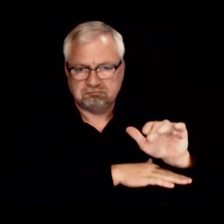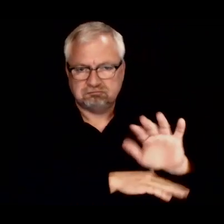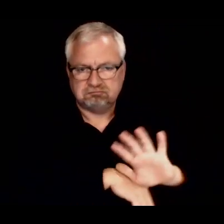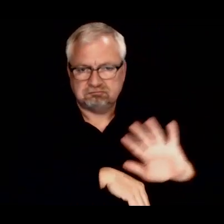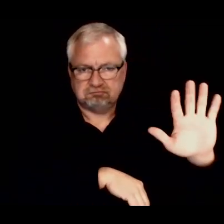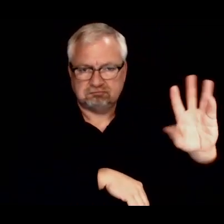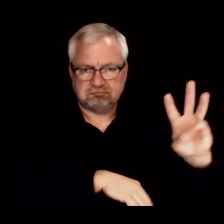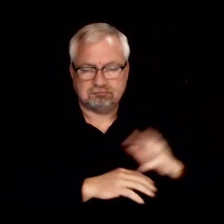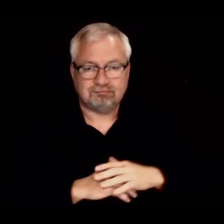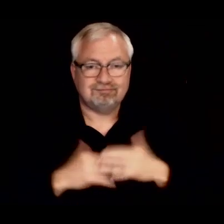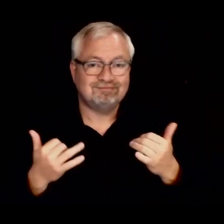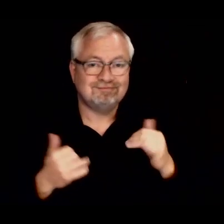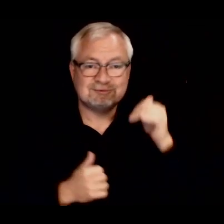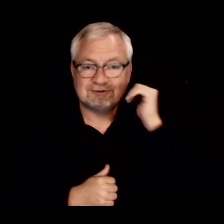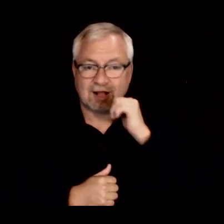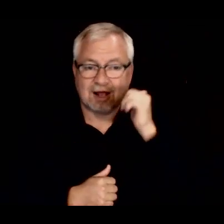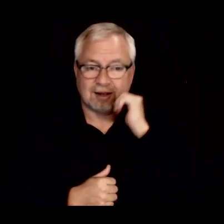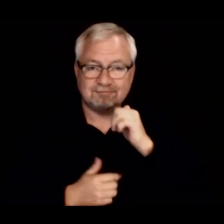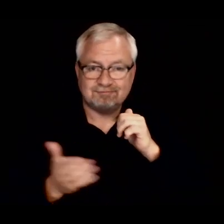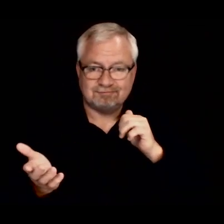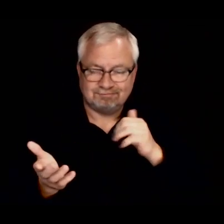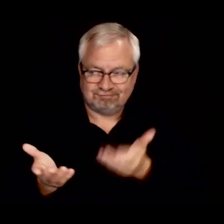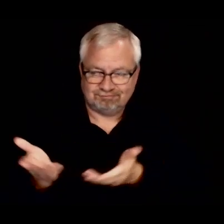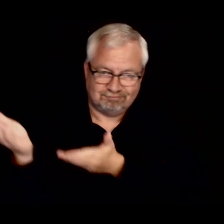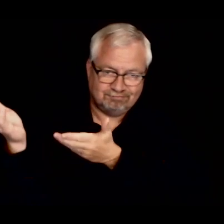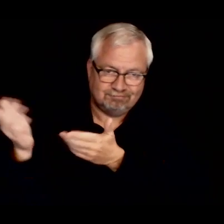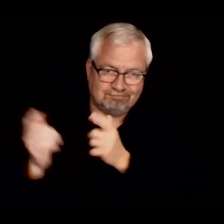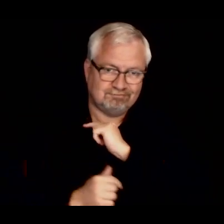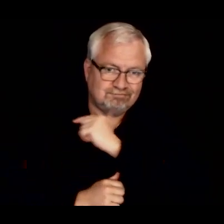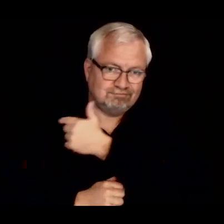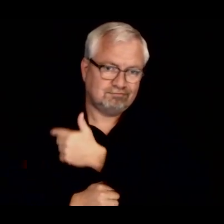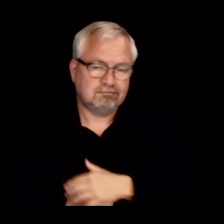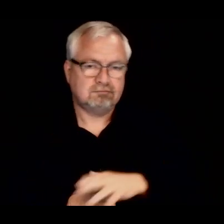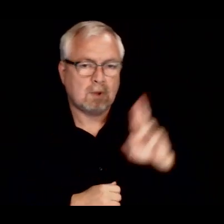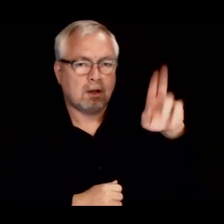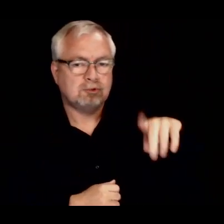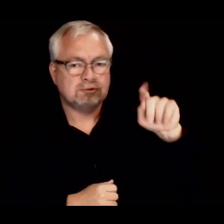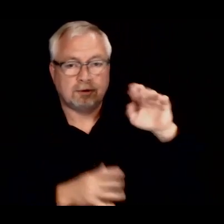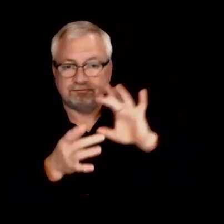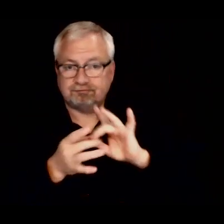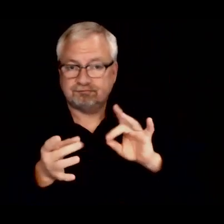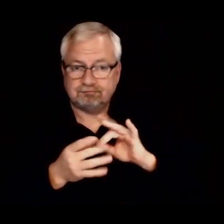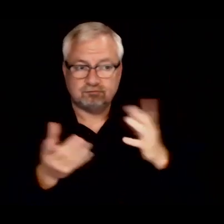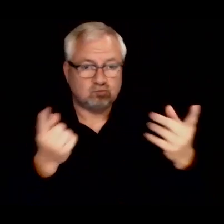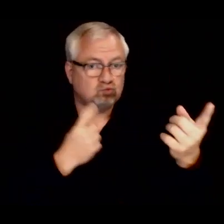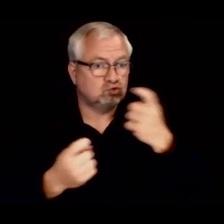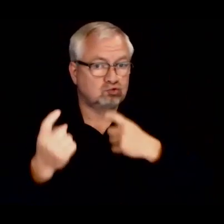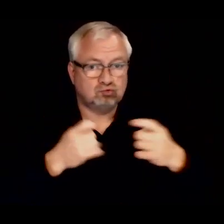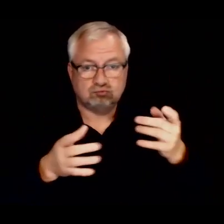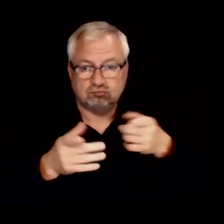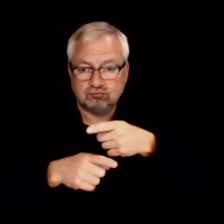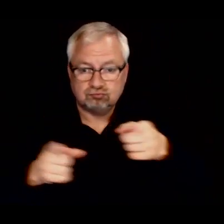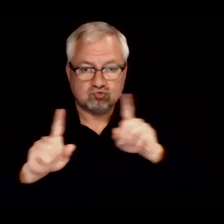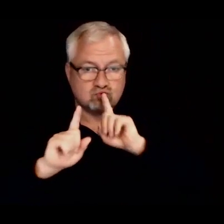in. After the updates, we will be opening up for questions from reporters on the line. With that, I'll now turn it over to Commissioner